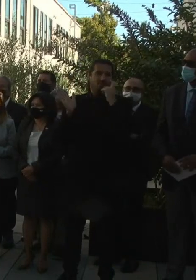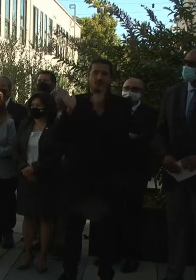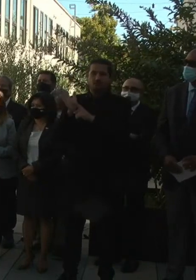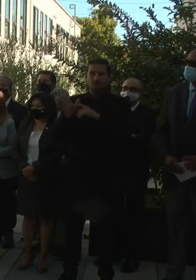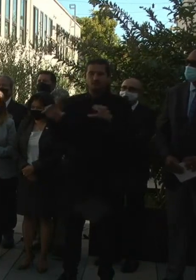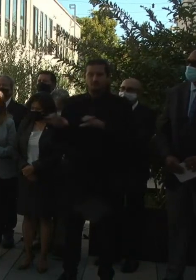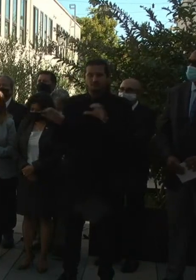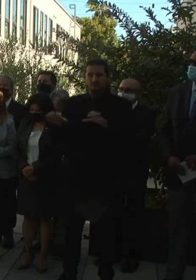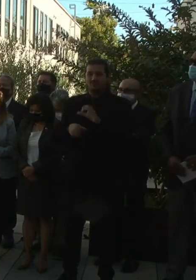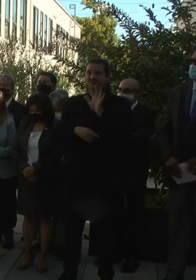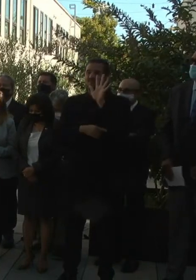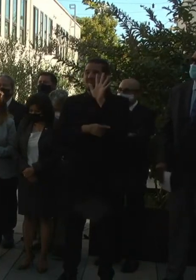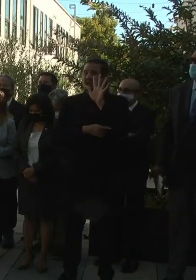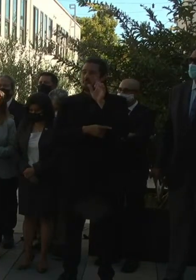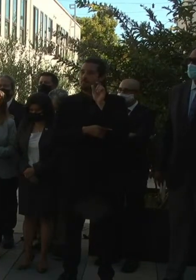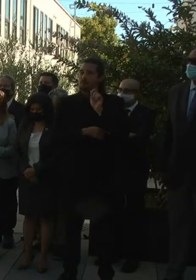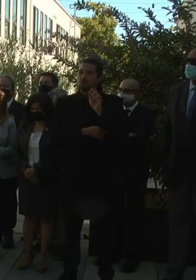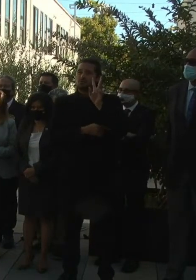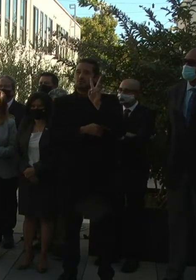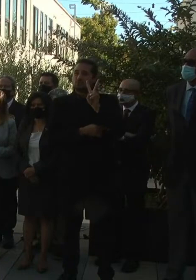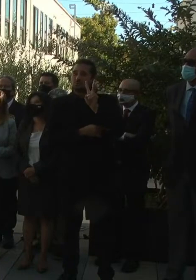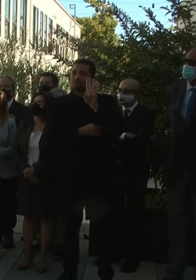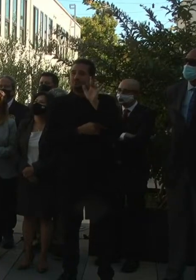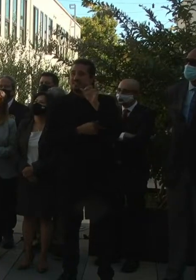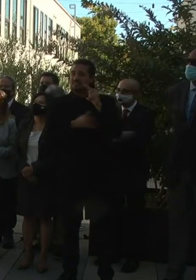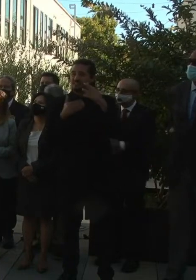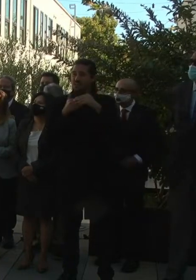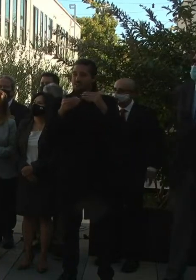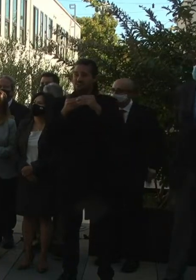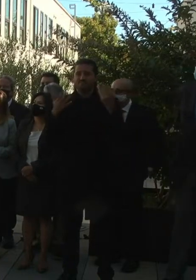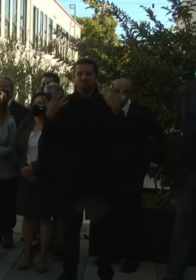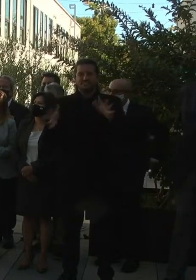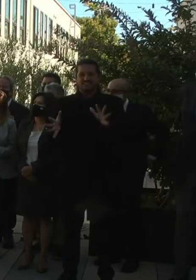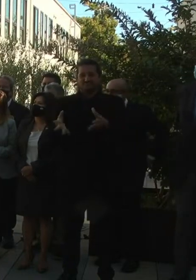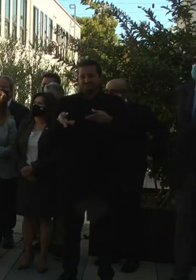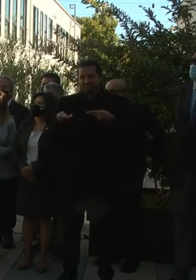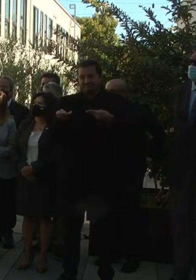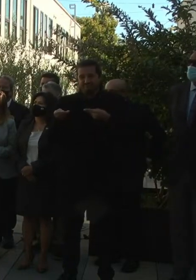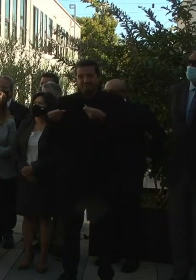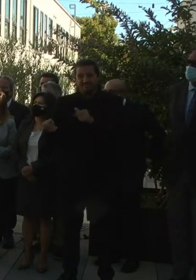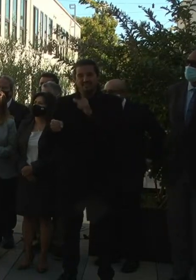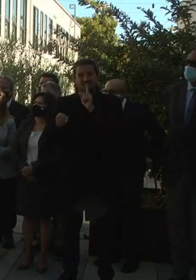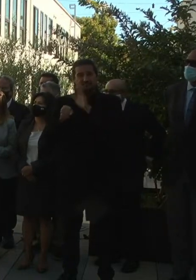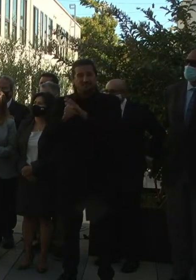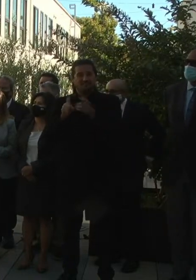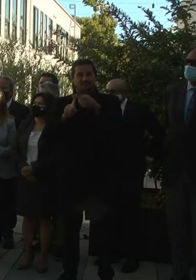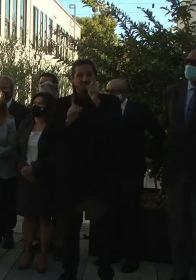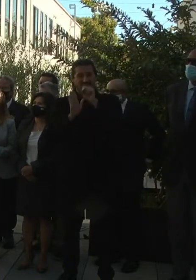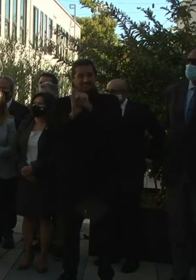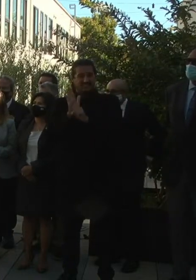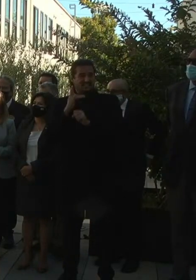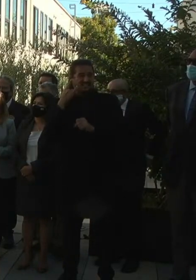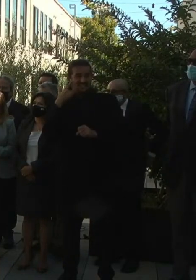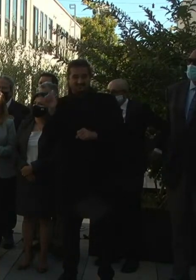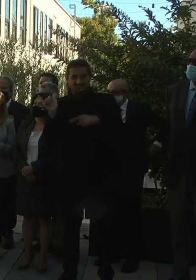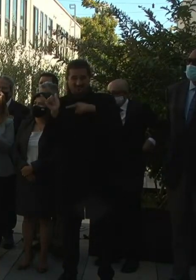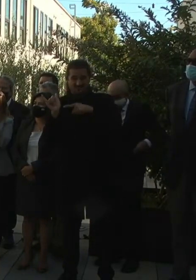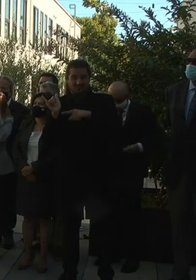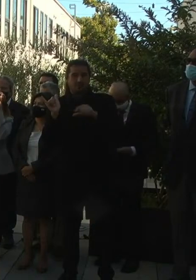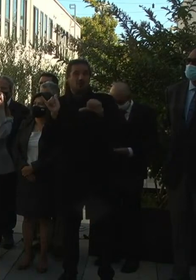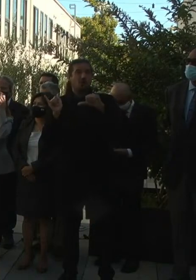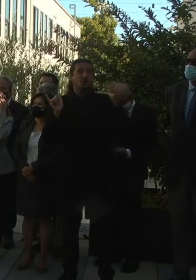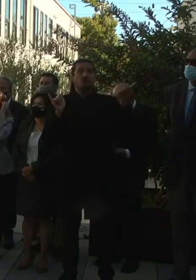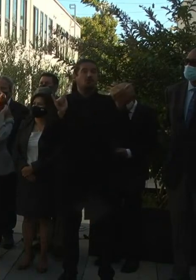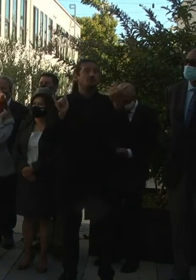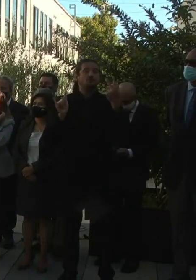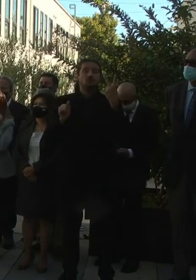Assembly member said, by the state. By the way, that's just a component of it. There's an additional $2 billion for